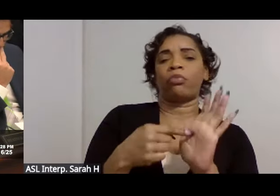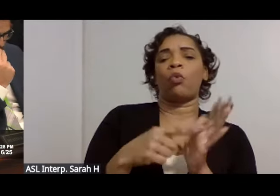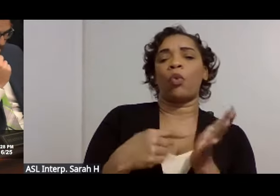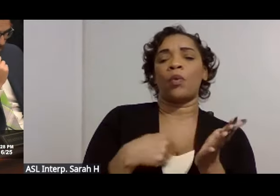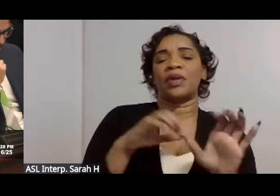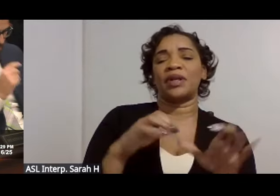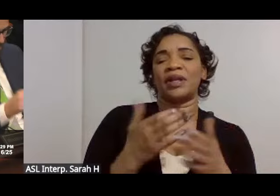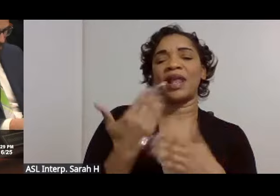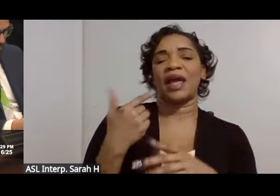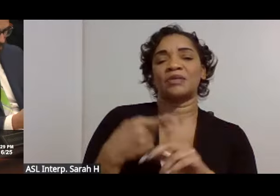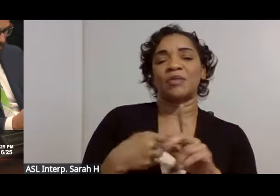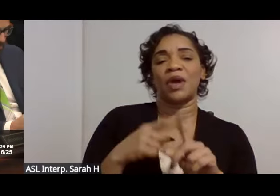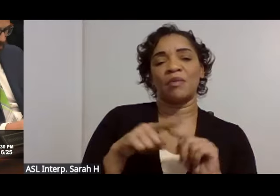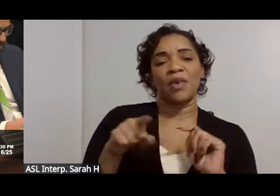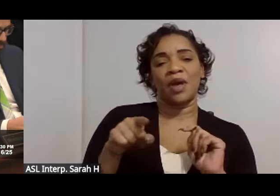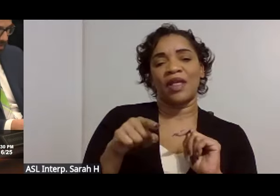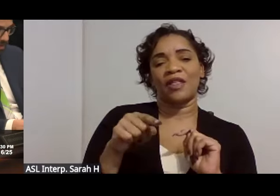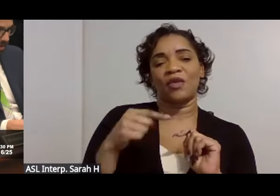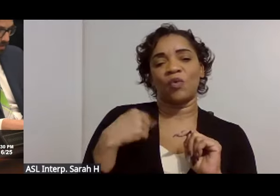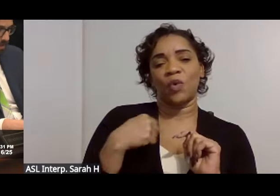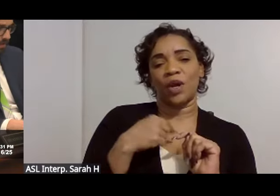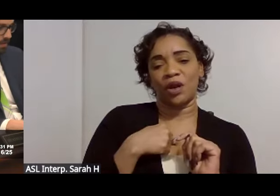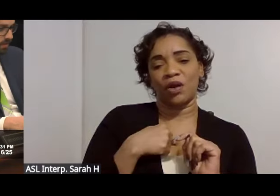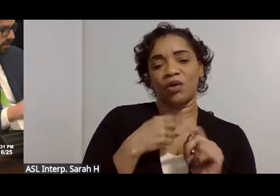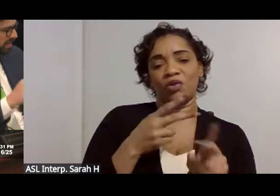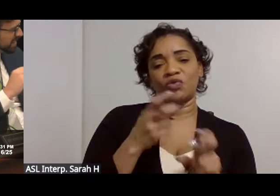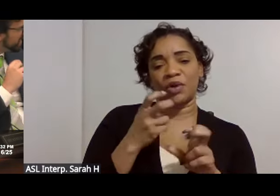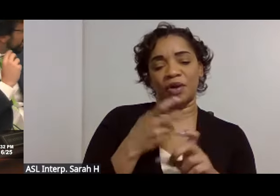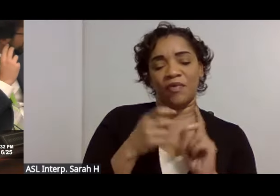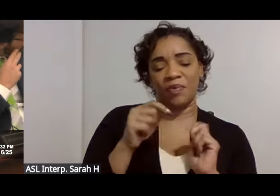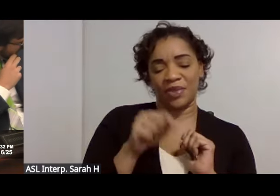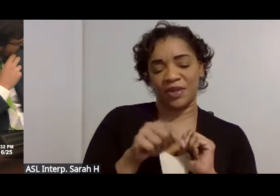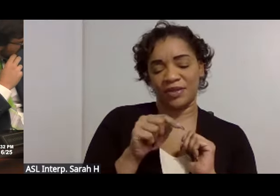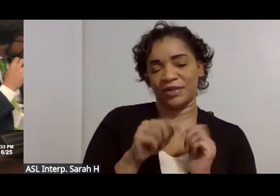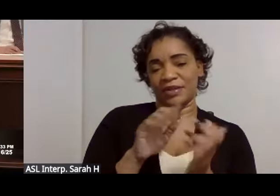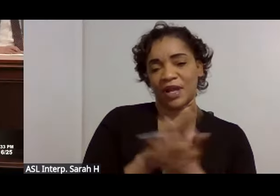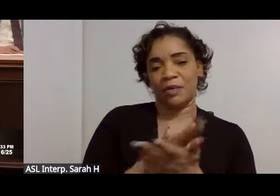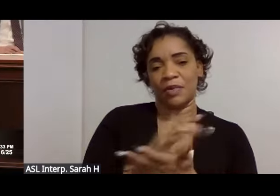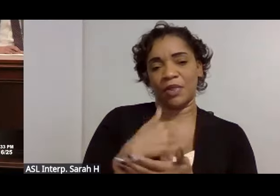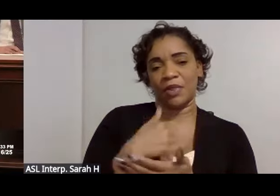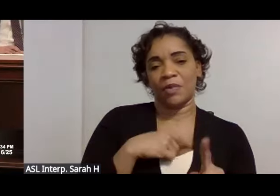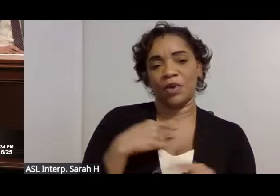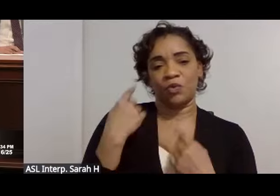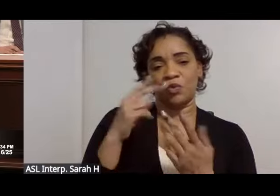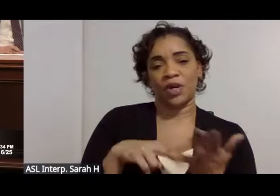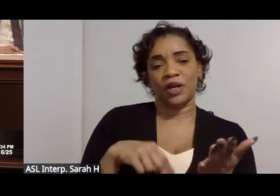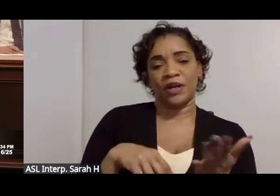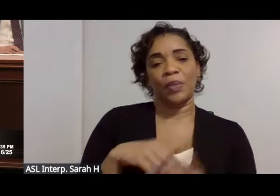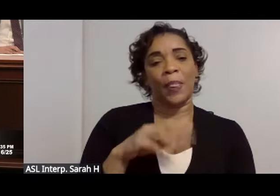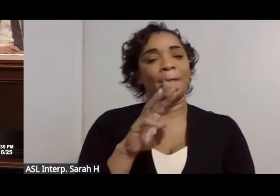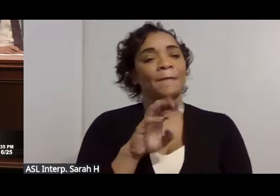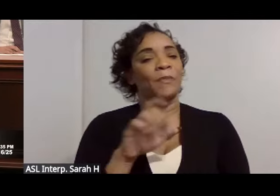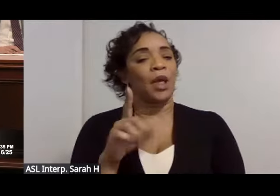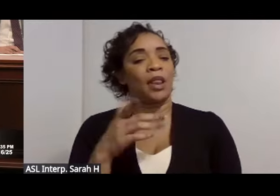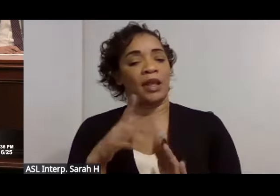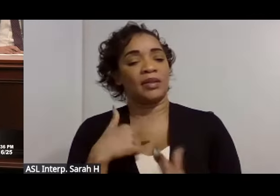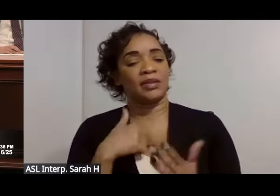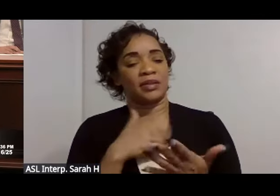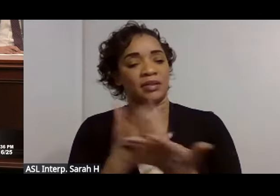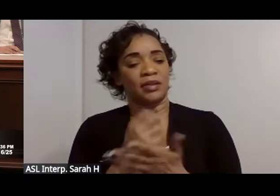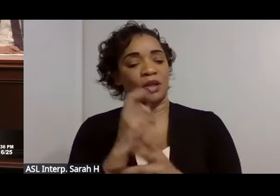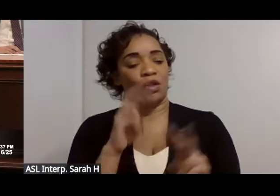are coming directly from this document that we've been reading. But let's look at those words. Any list.